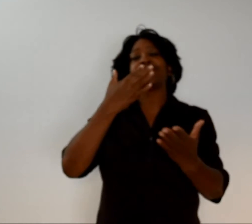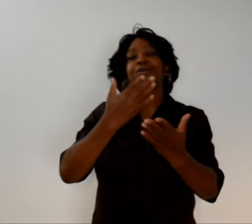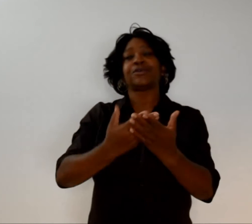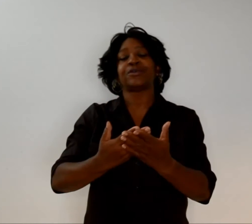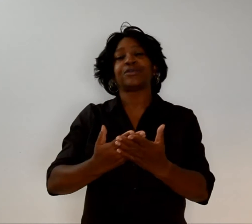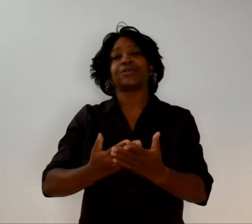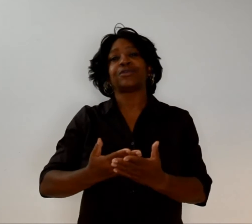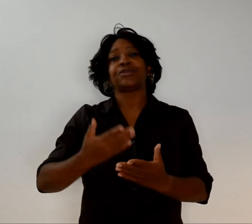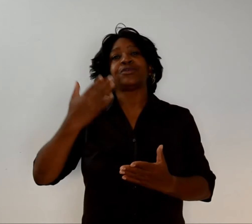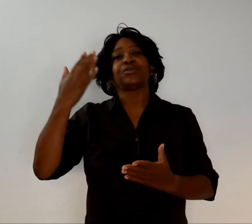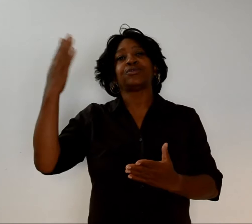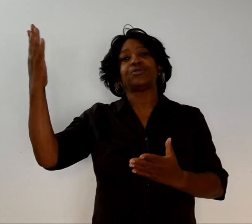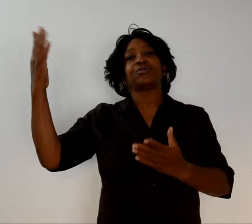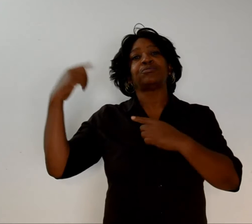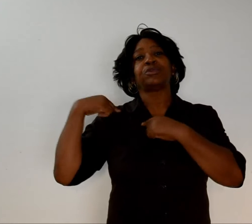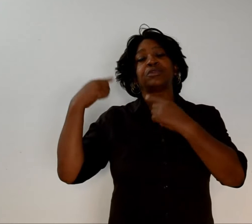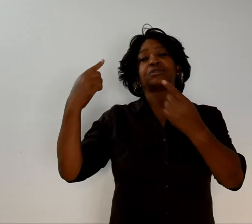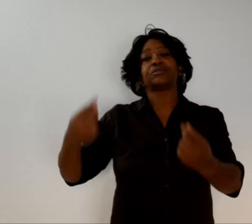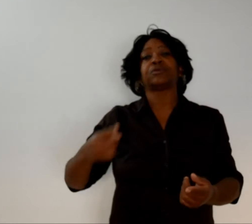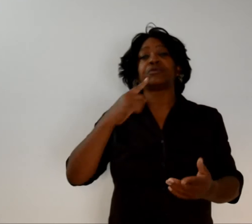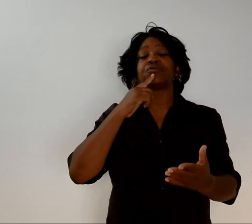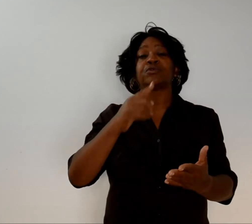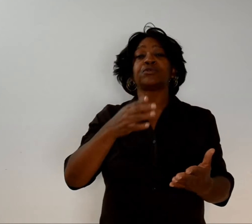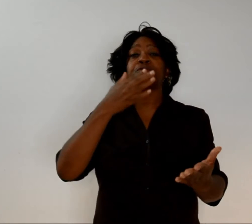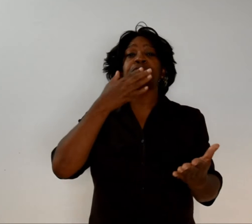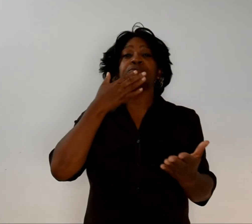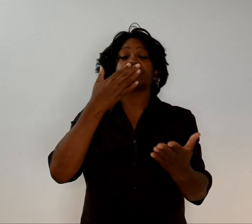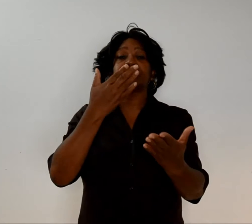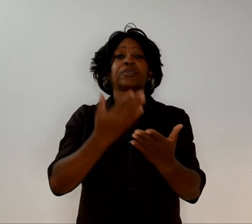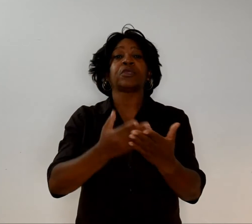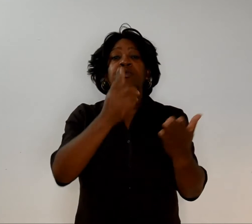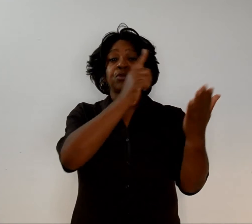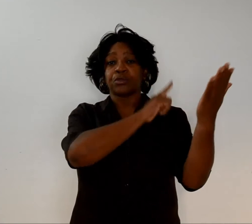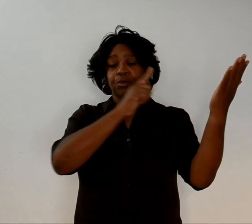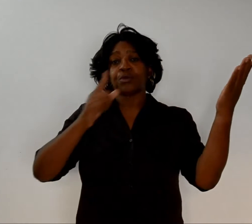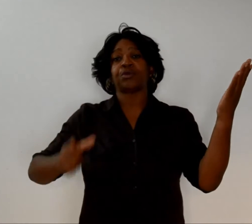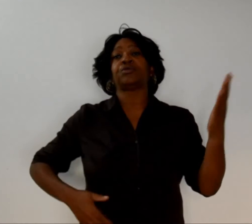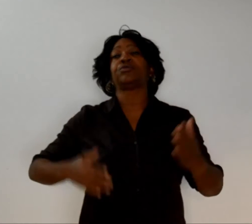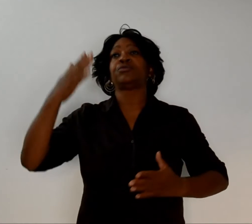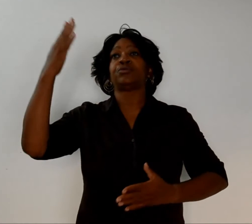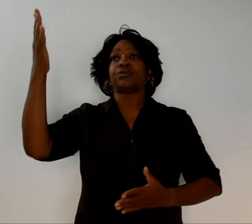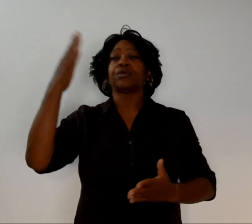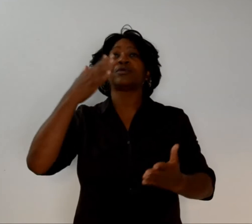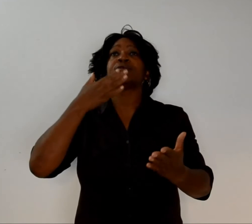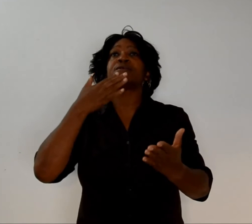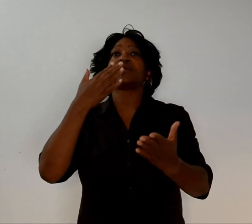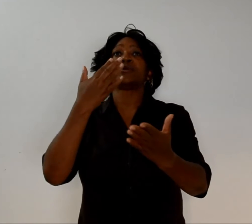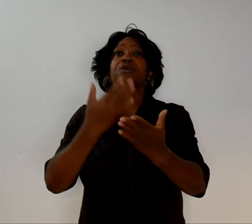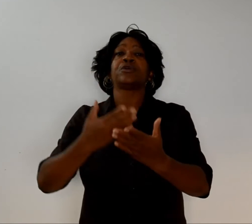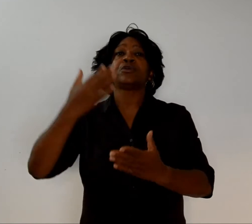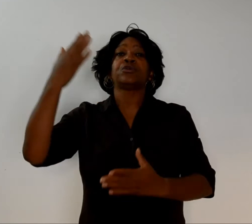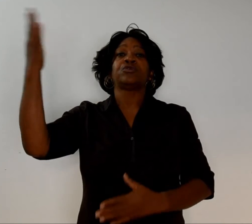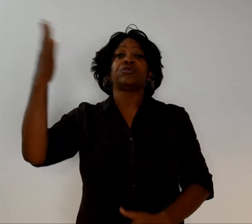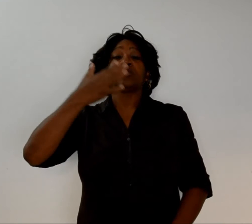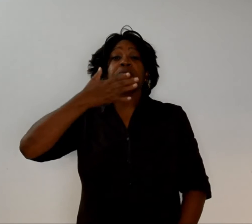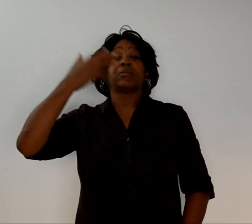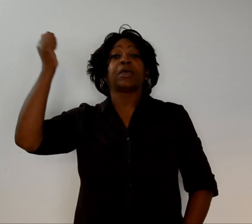Lift those voices in his presence. It's so good. Lord, you are good. Lord, you are good. Father, you've been better than you've good. You've